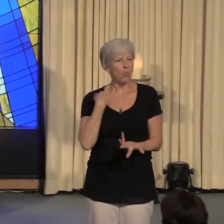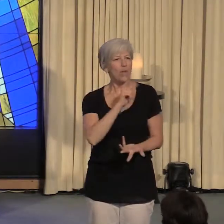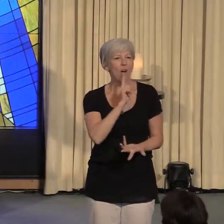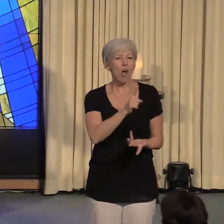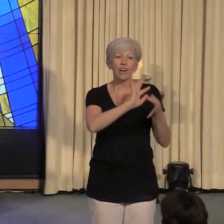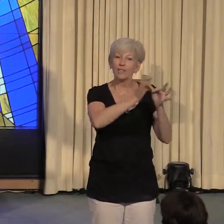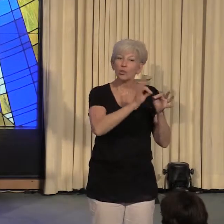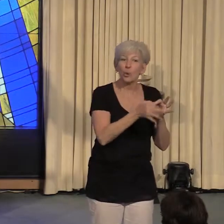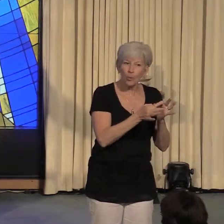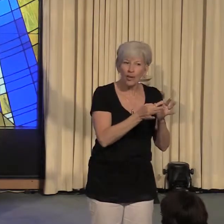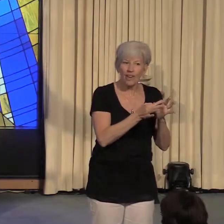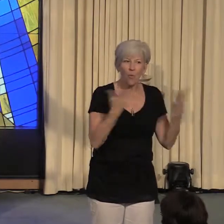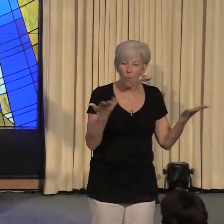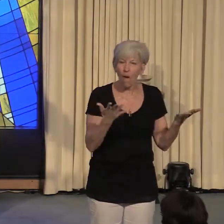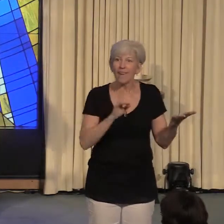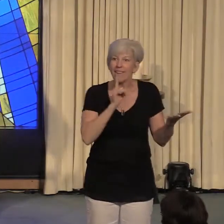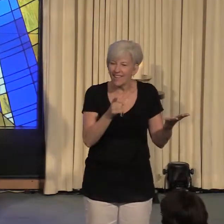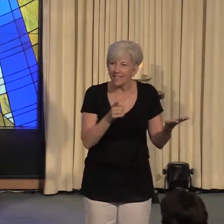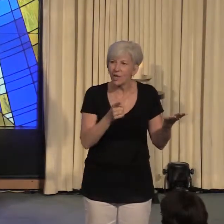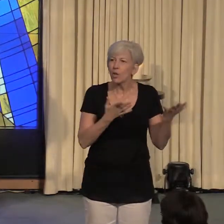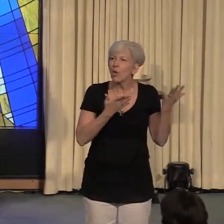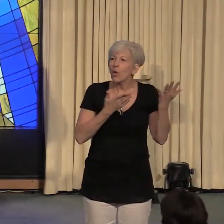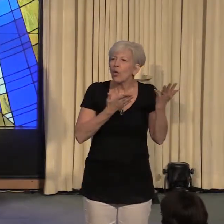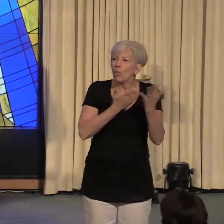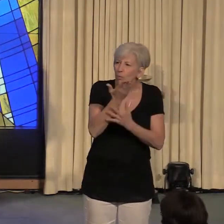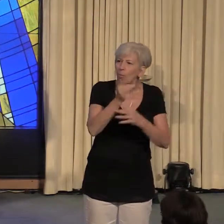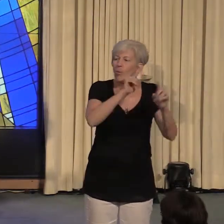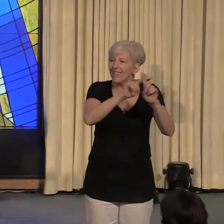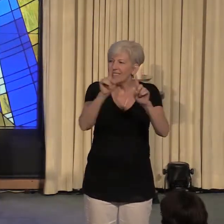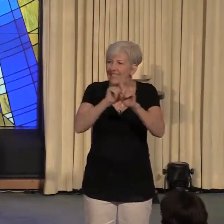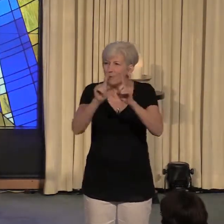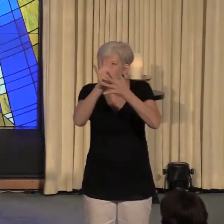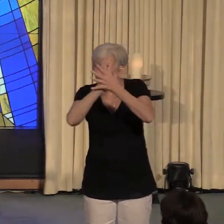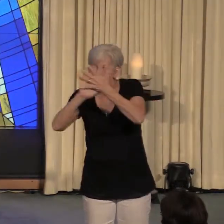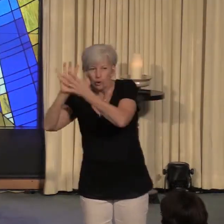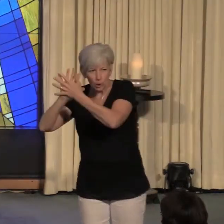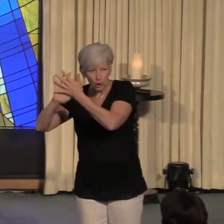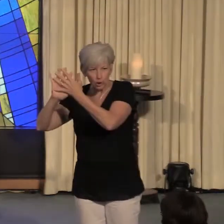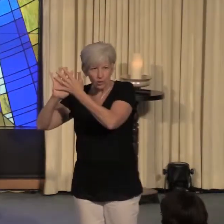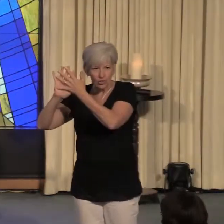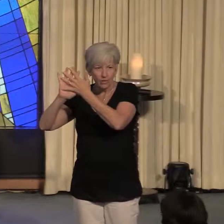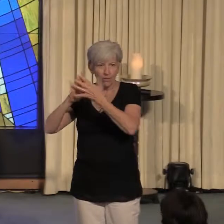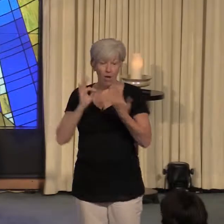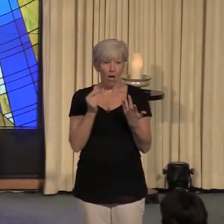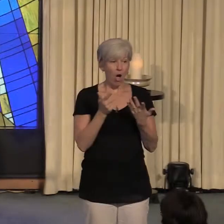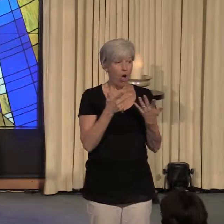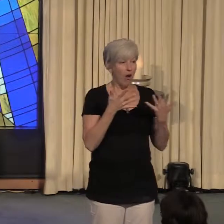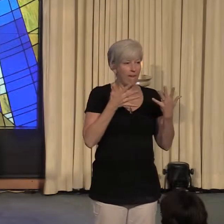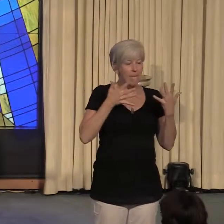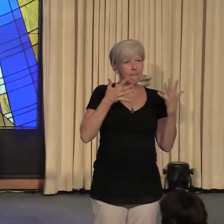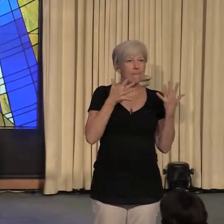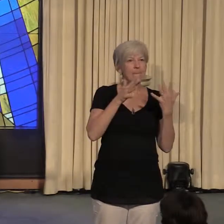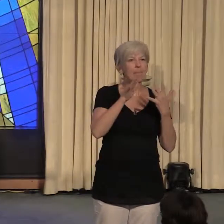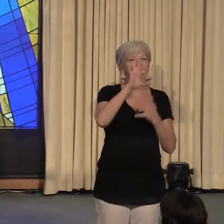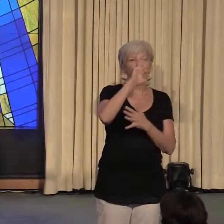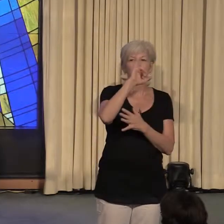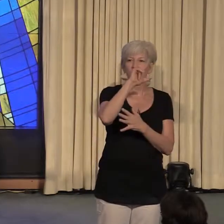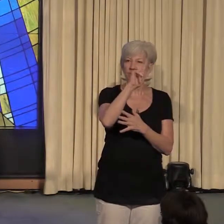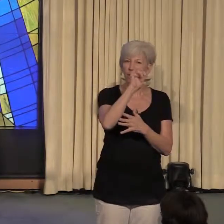interpreting what is through several different filters. Our filter of our simple physical ability,